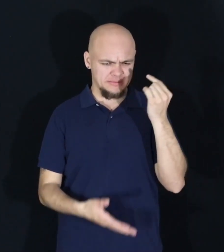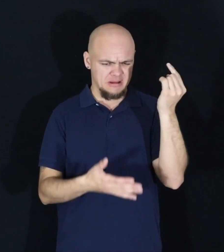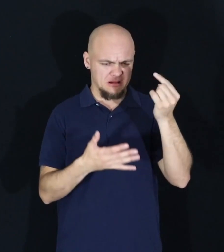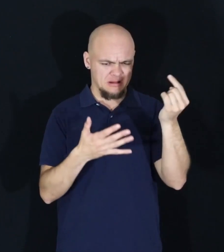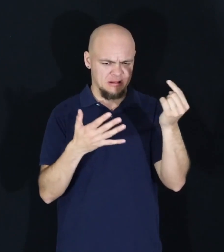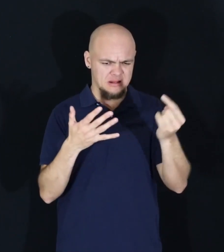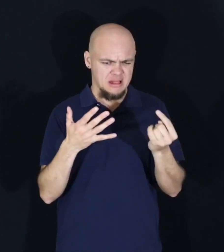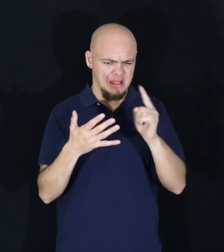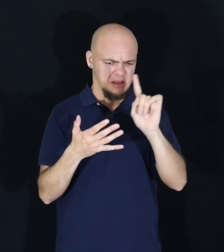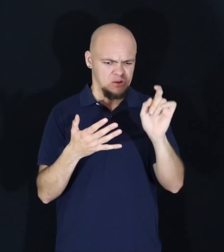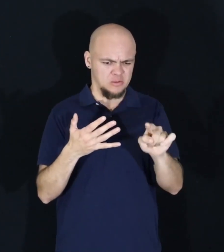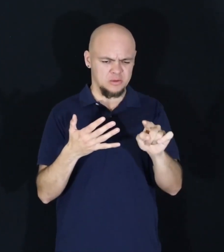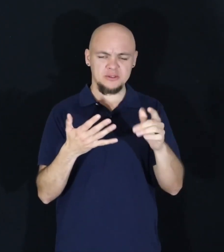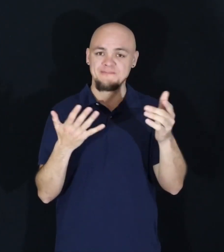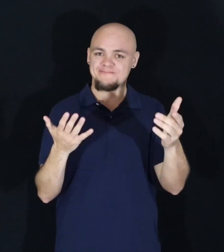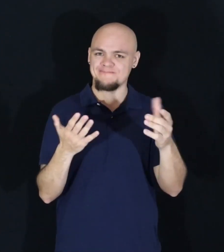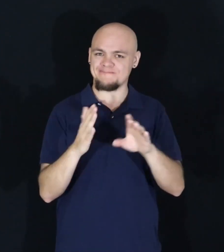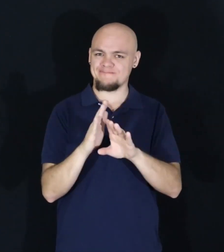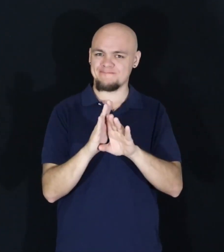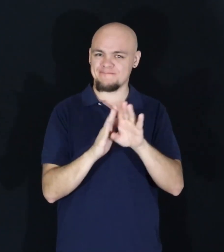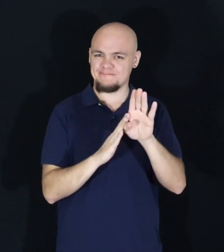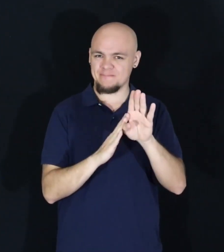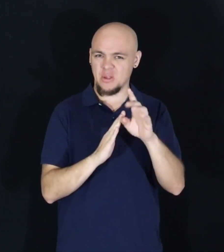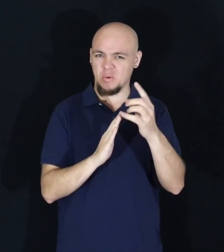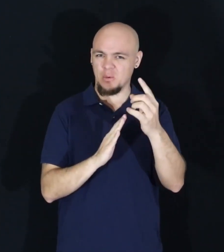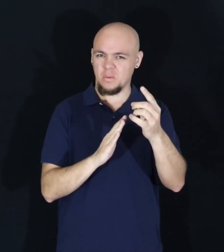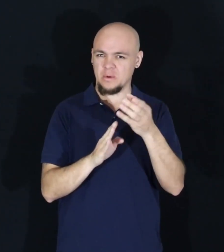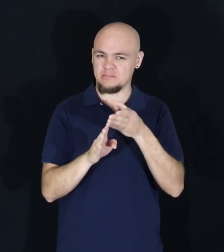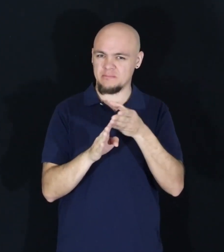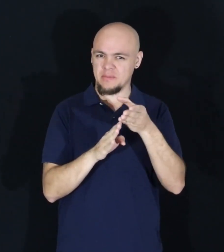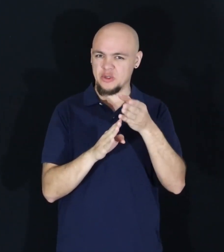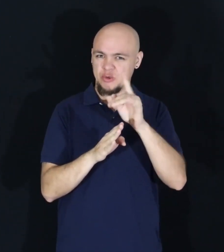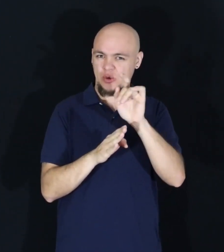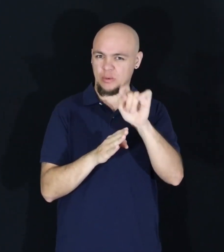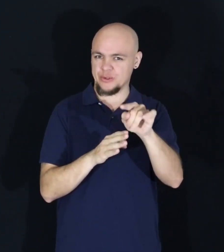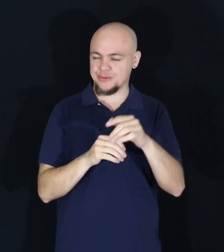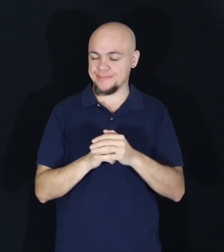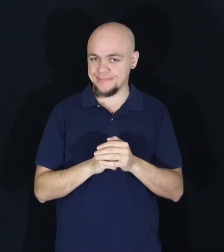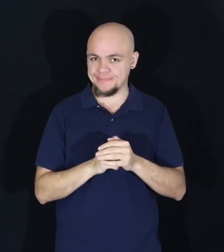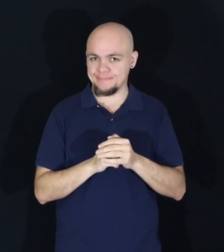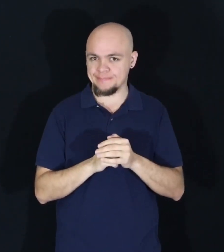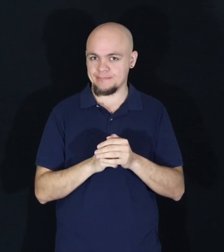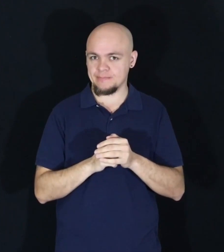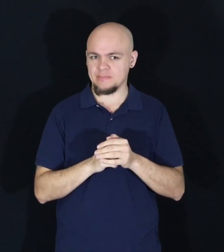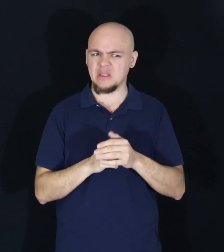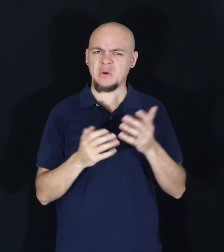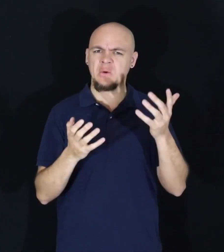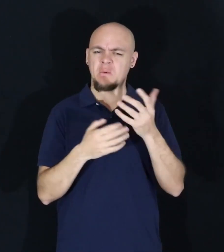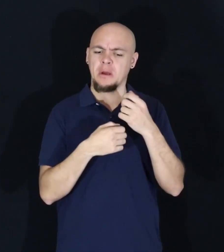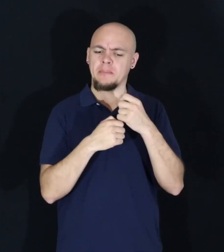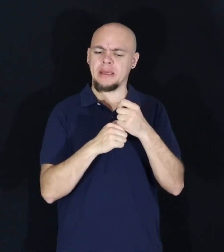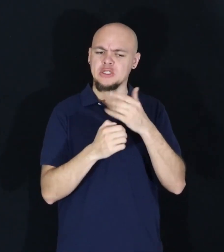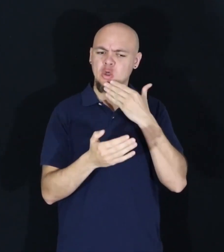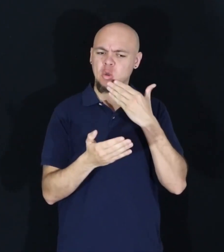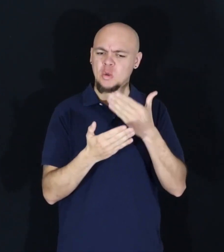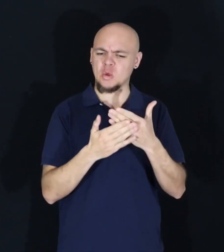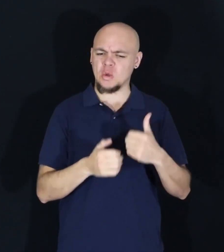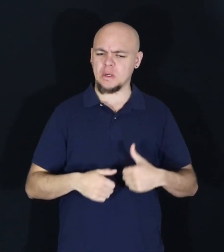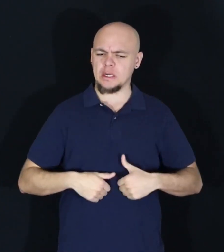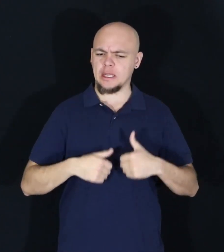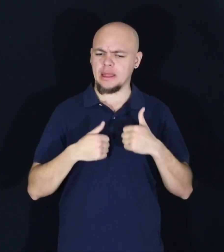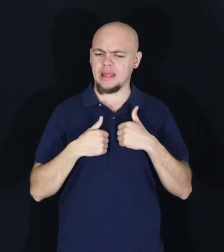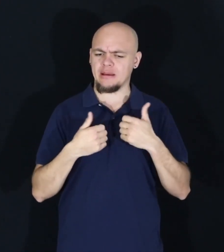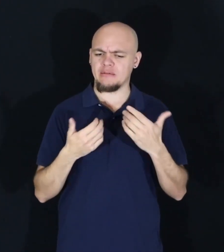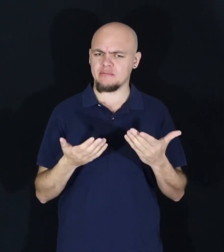questions consequently give rise to one major question. What makes a good life?